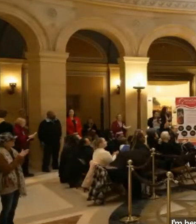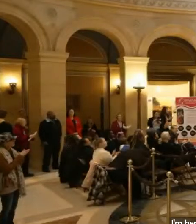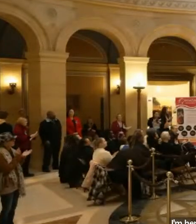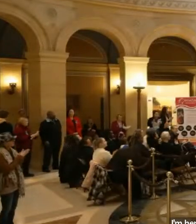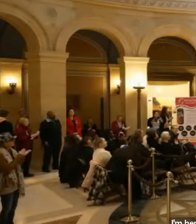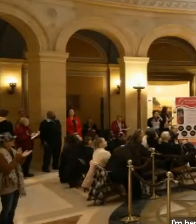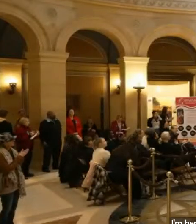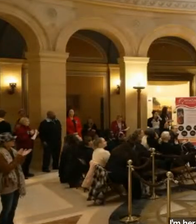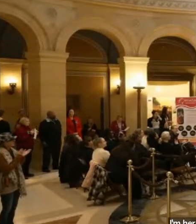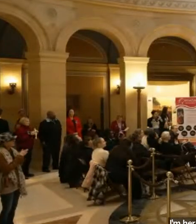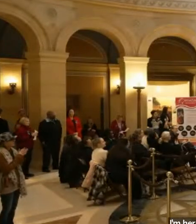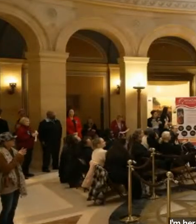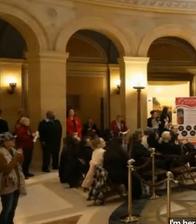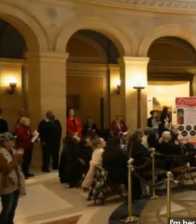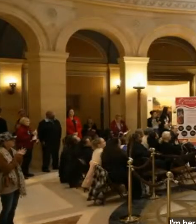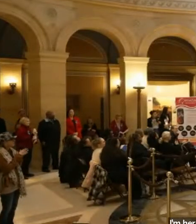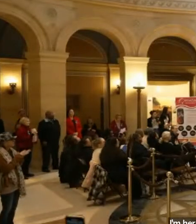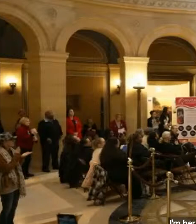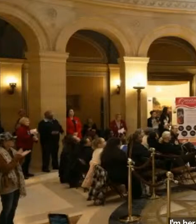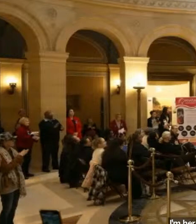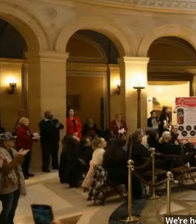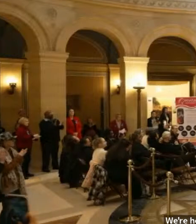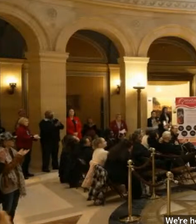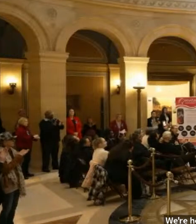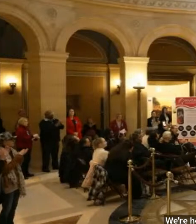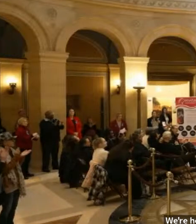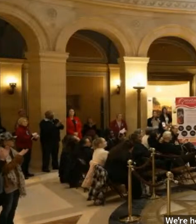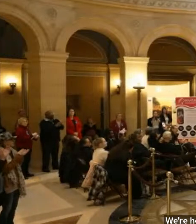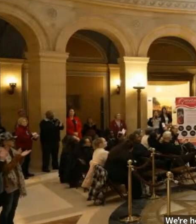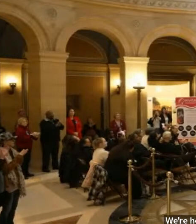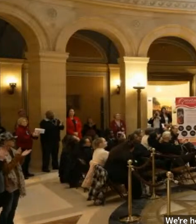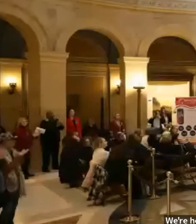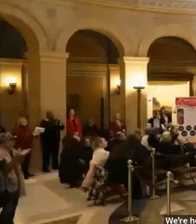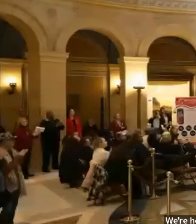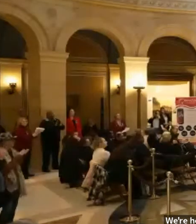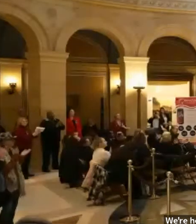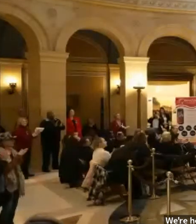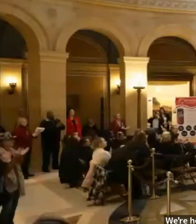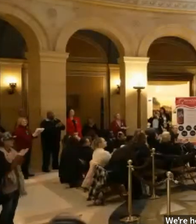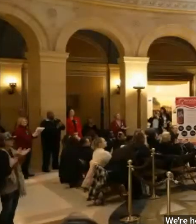We're here with supportive community members. Wave.